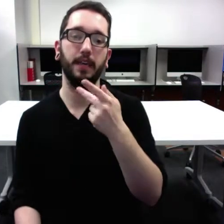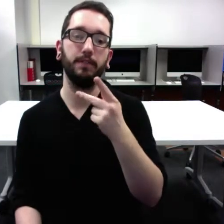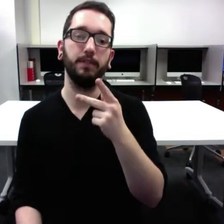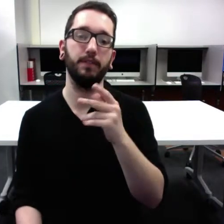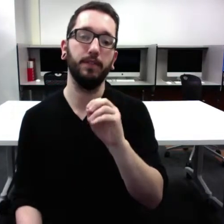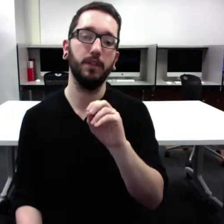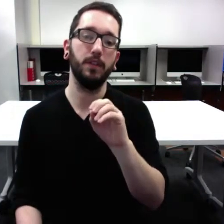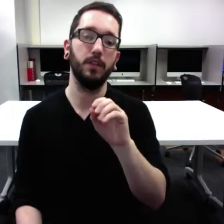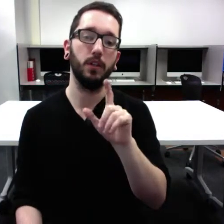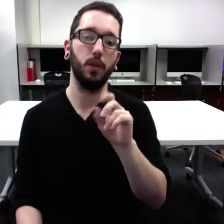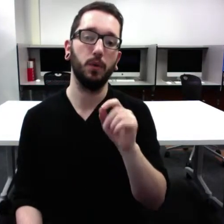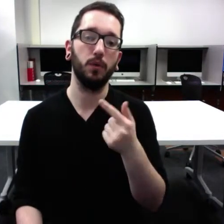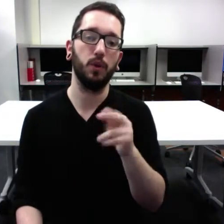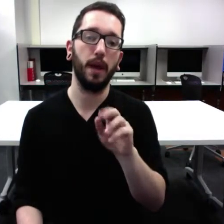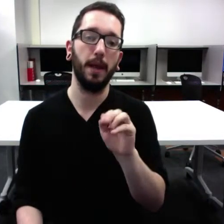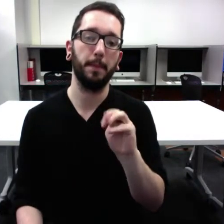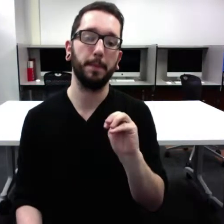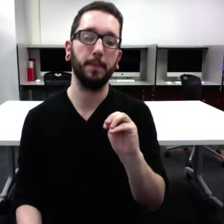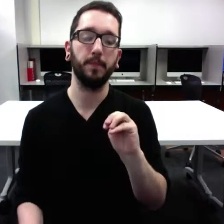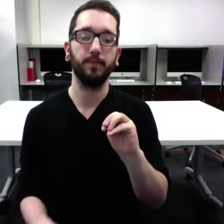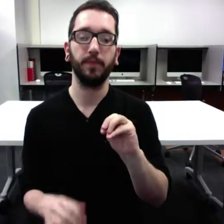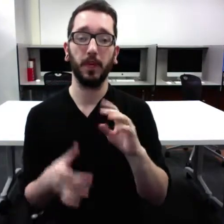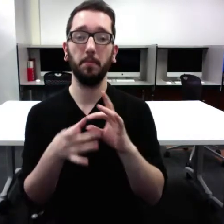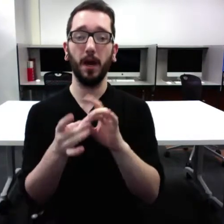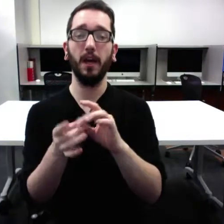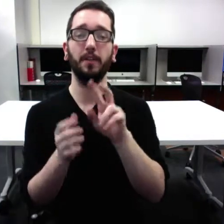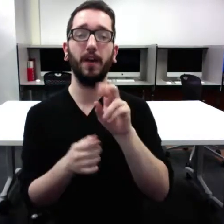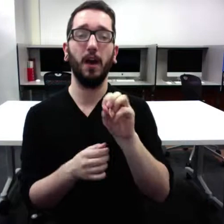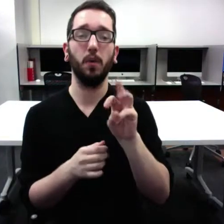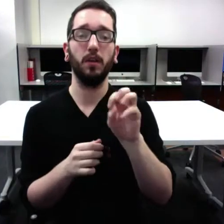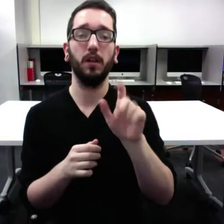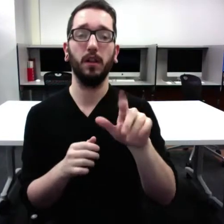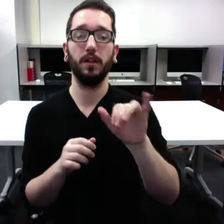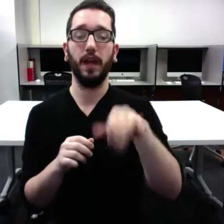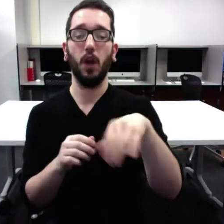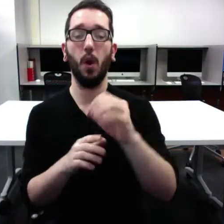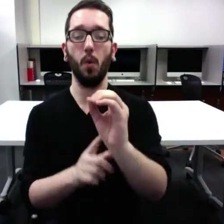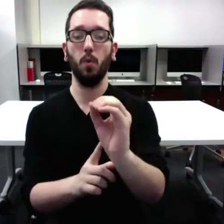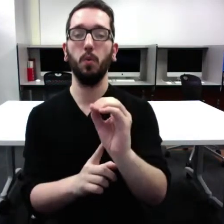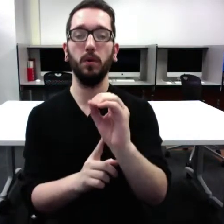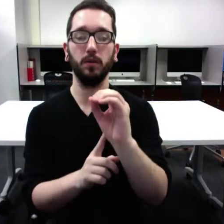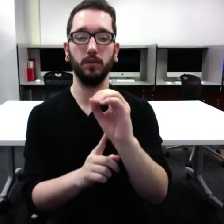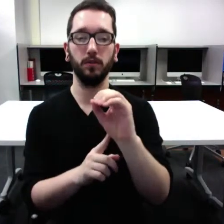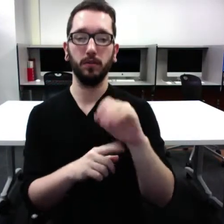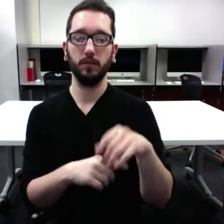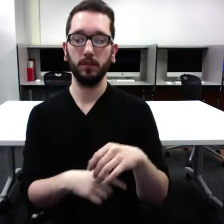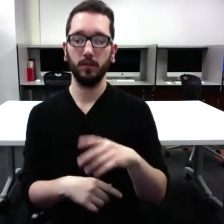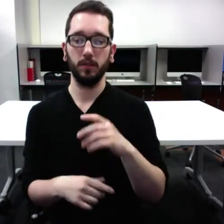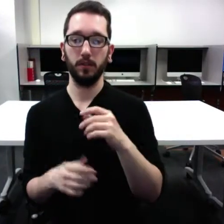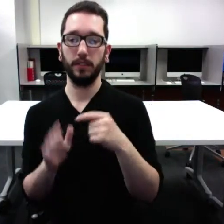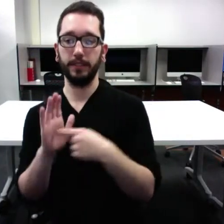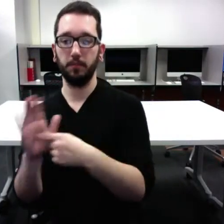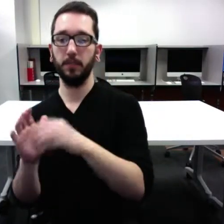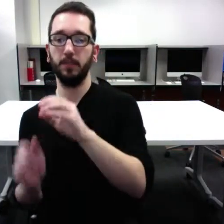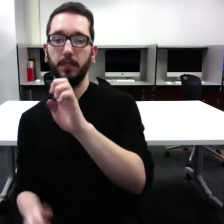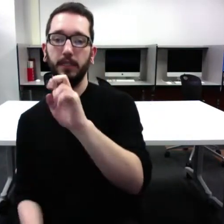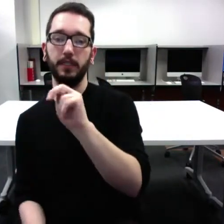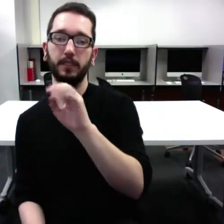A combining vowel is not used when the suffix begins with a vowel, as in encephalitis.